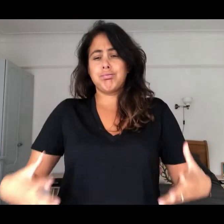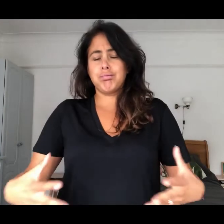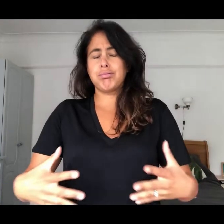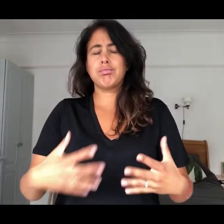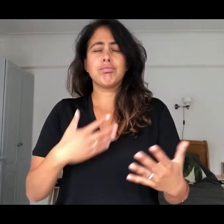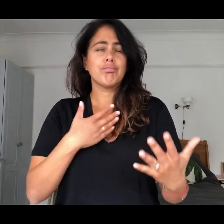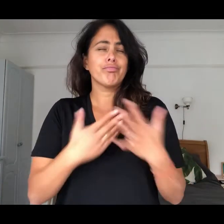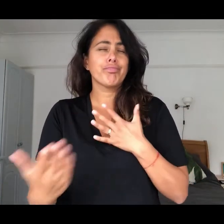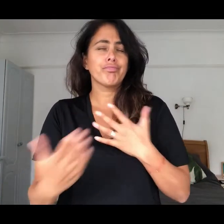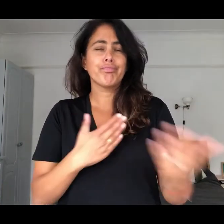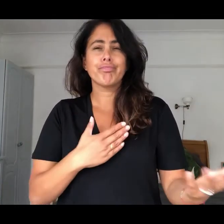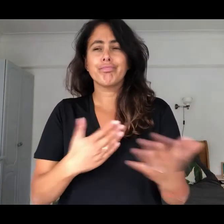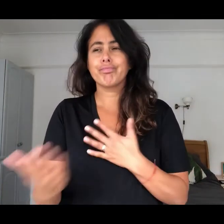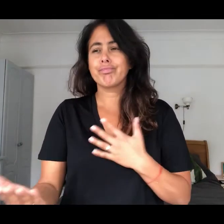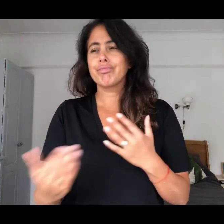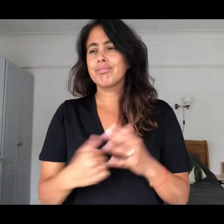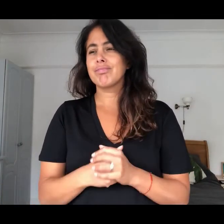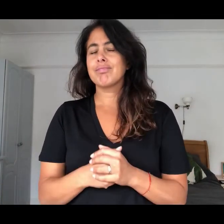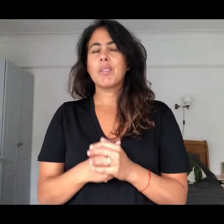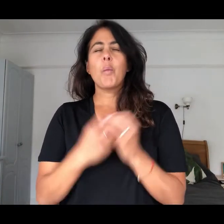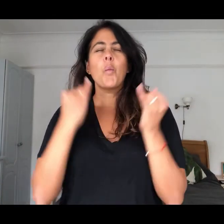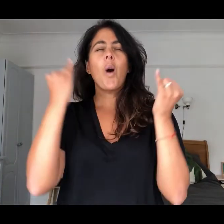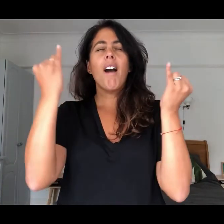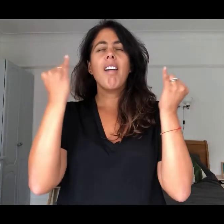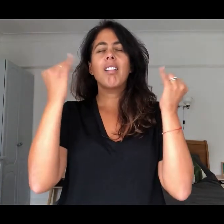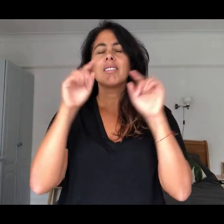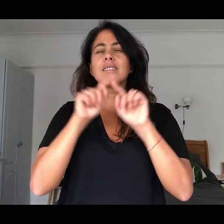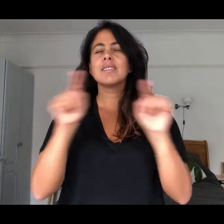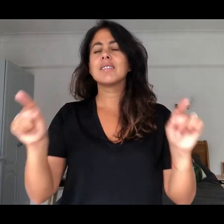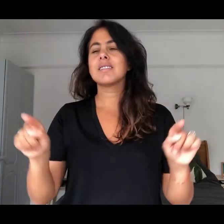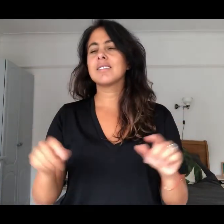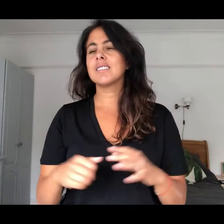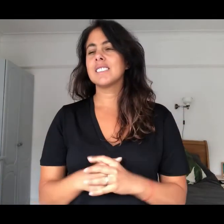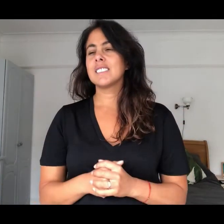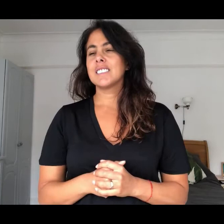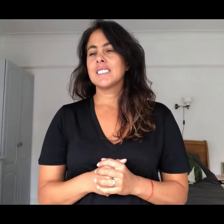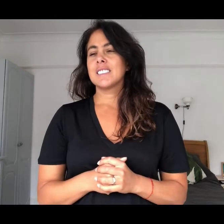a lockdown pout. When it's wild, it's out there.